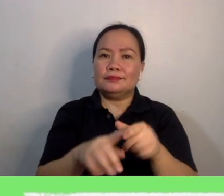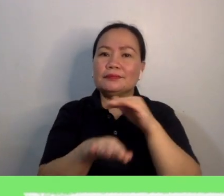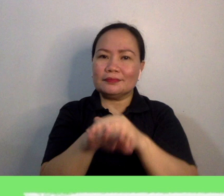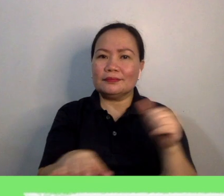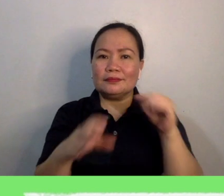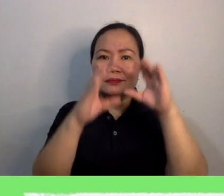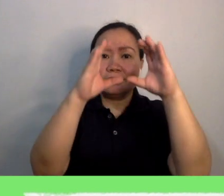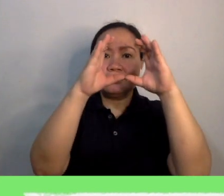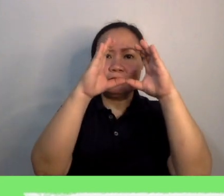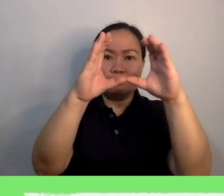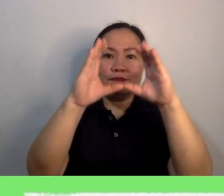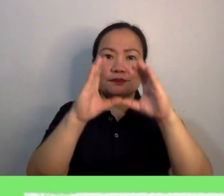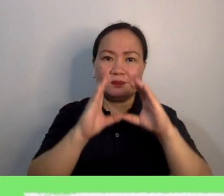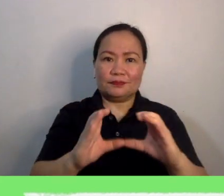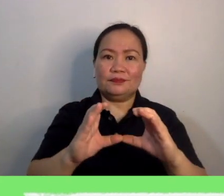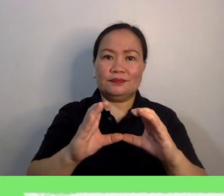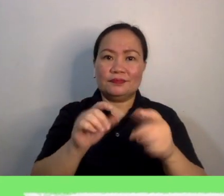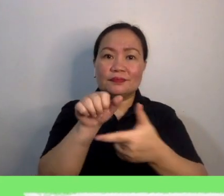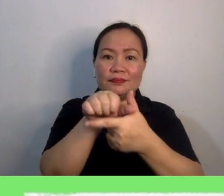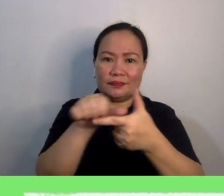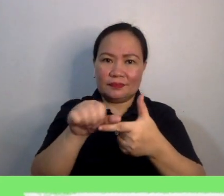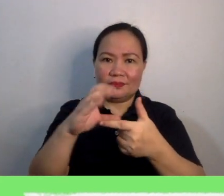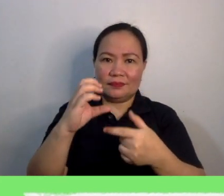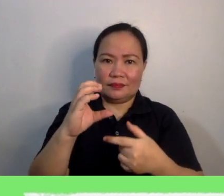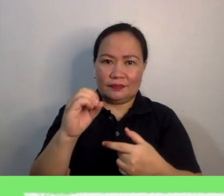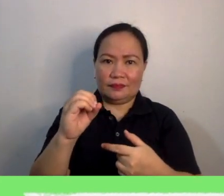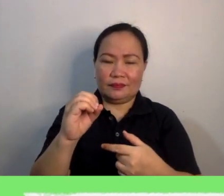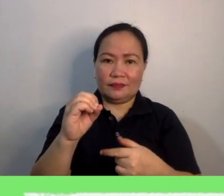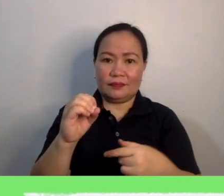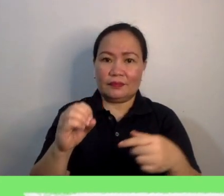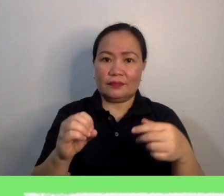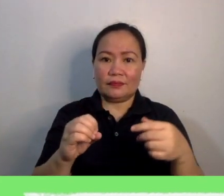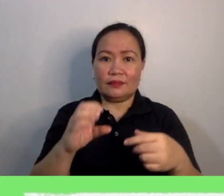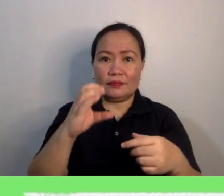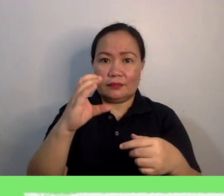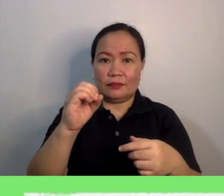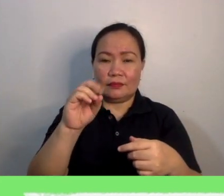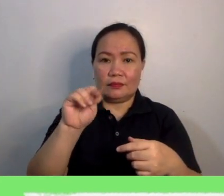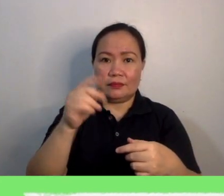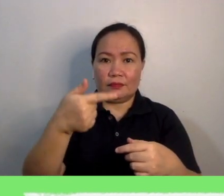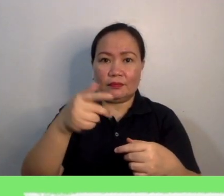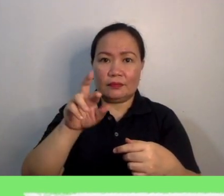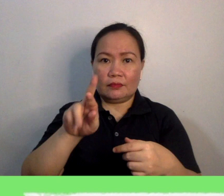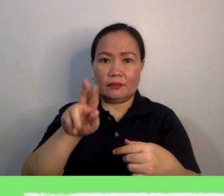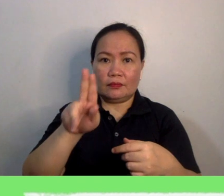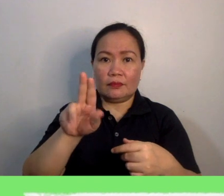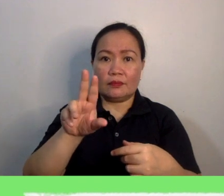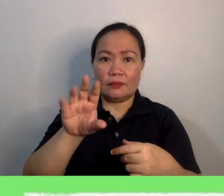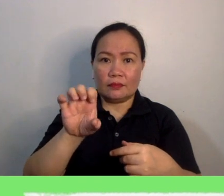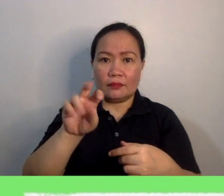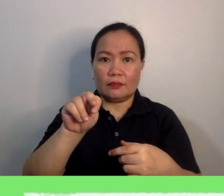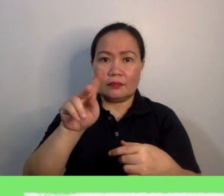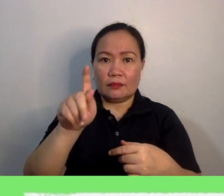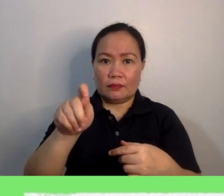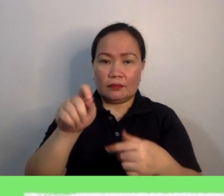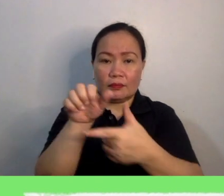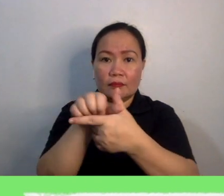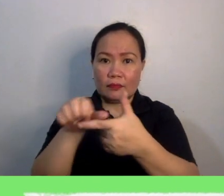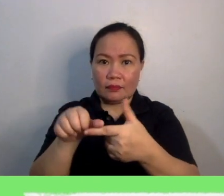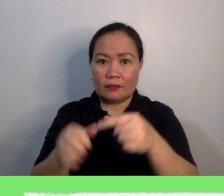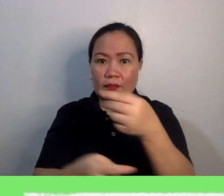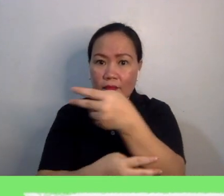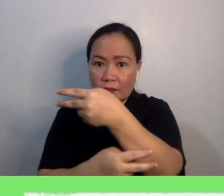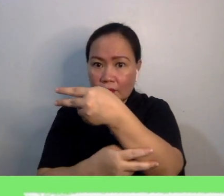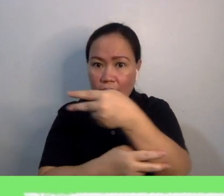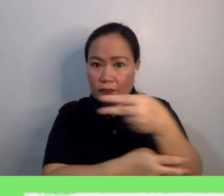congruent angles. So, therefore, angle ADB and angle BDC are congruent angles. We